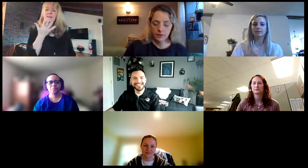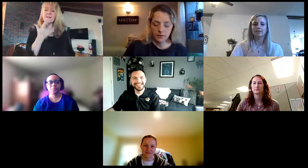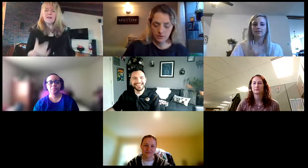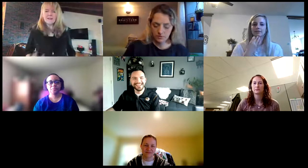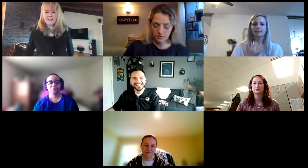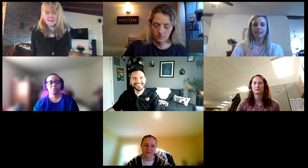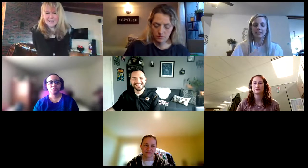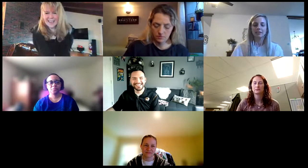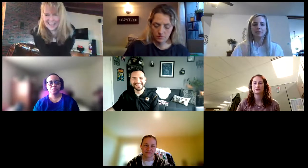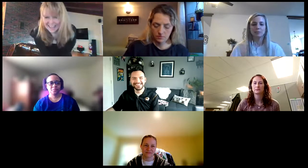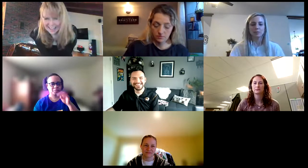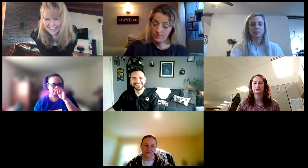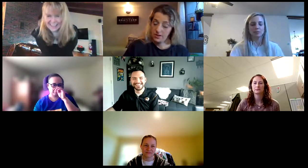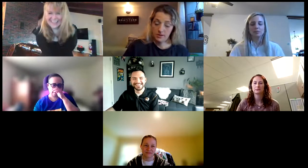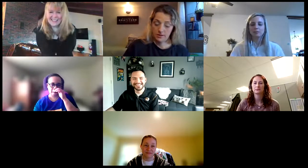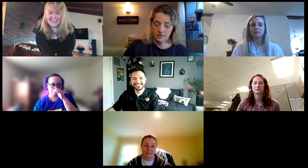up really quick too.